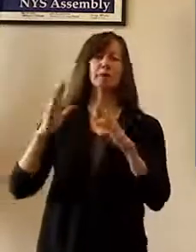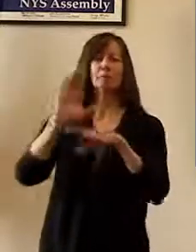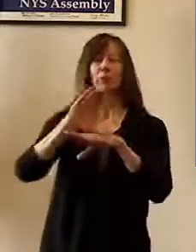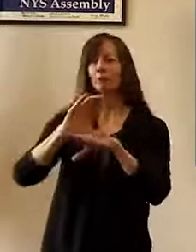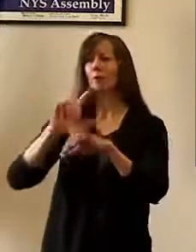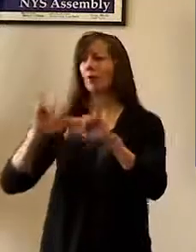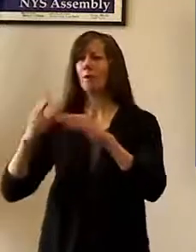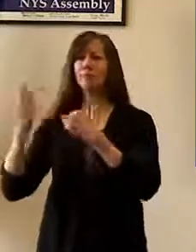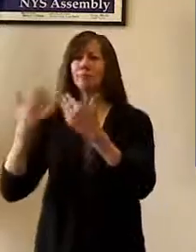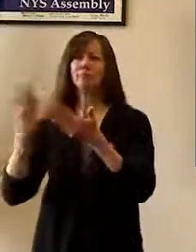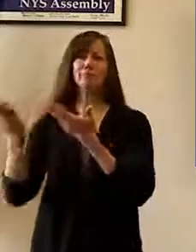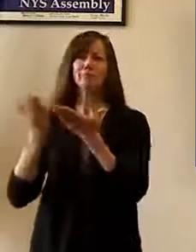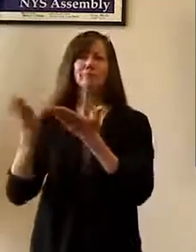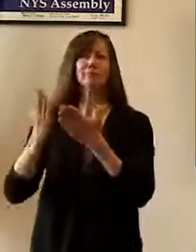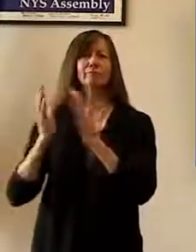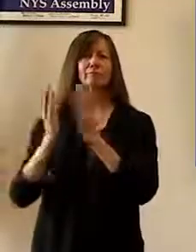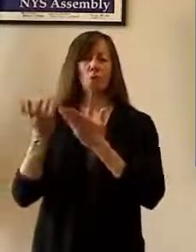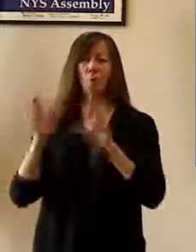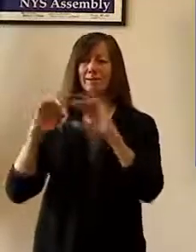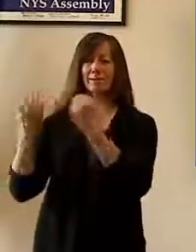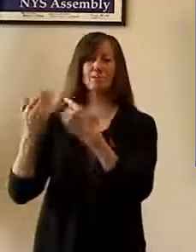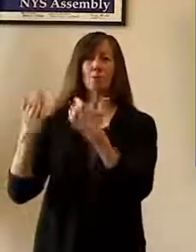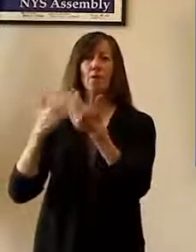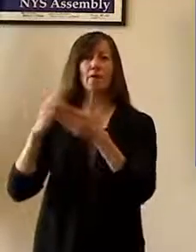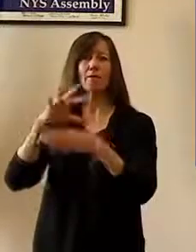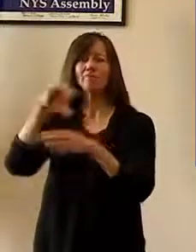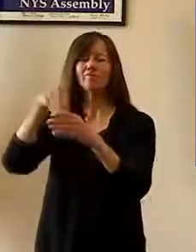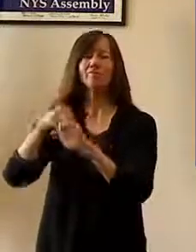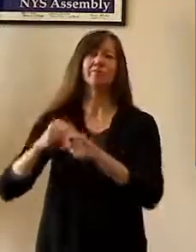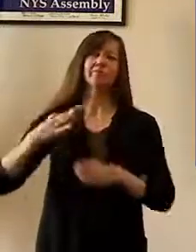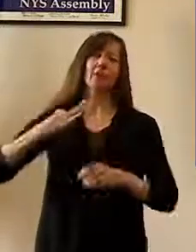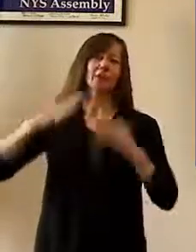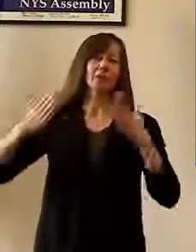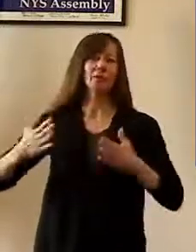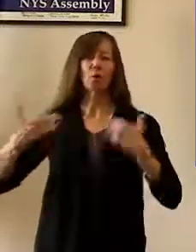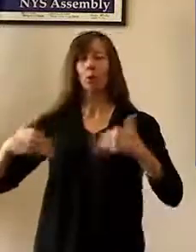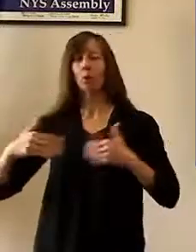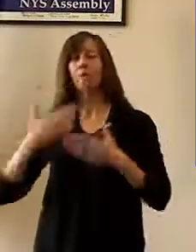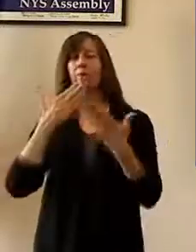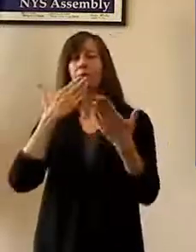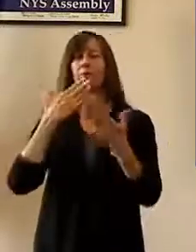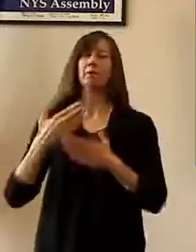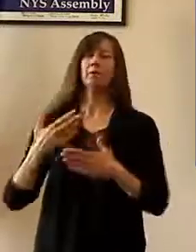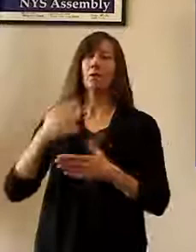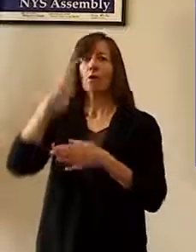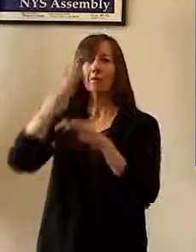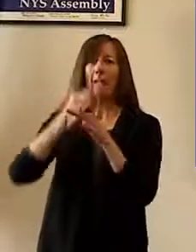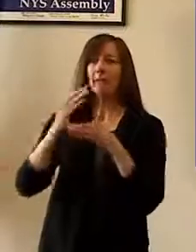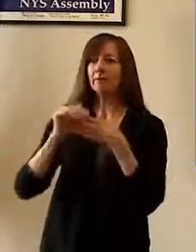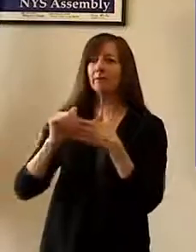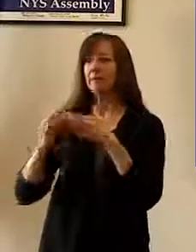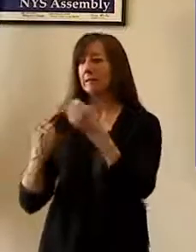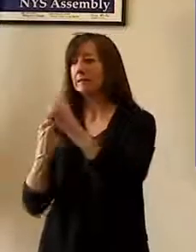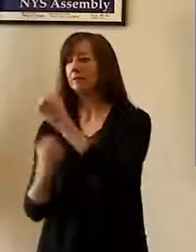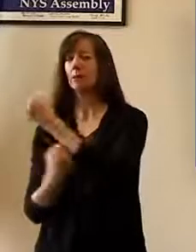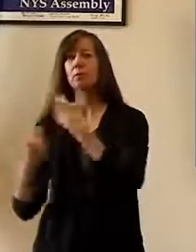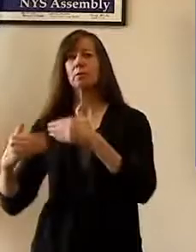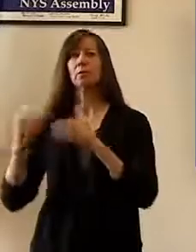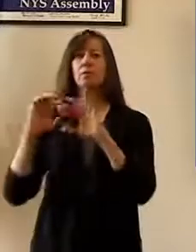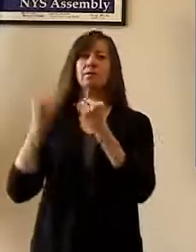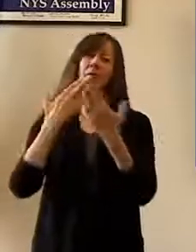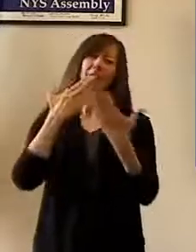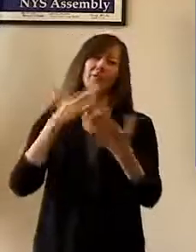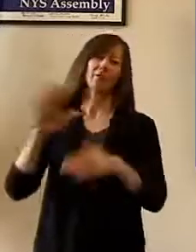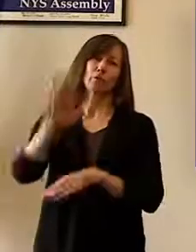or service organization of interest and value to you, some faith-based organization. We're thankful for your service. We want